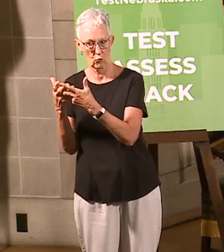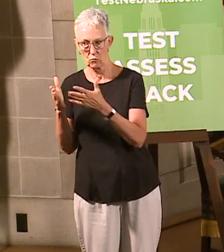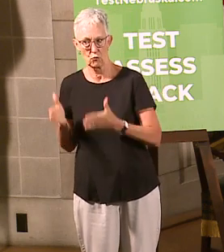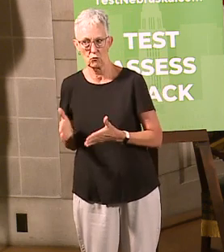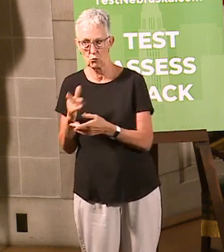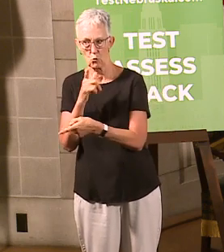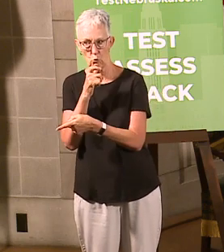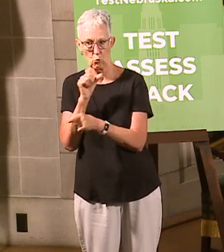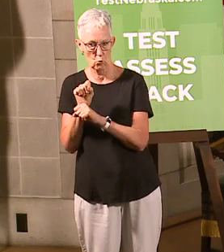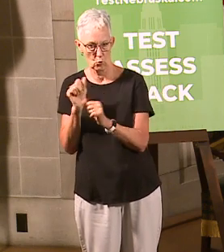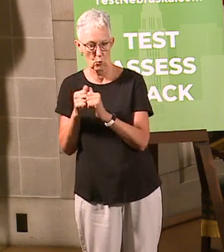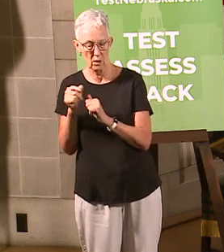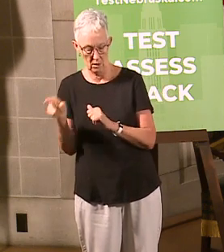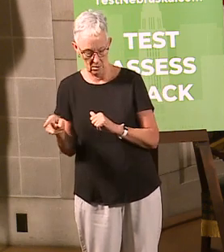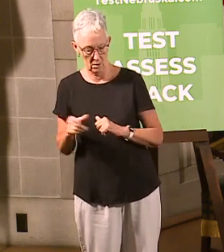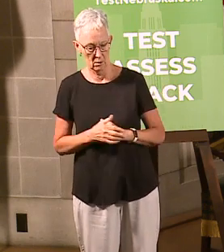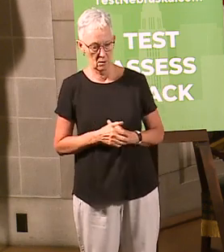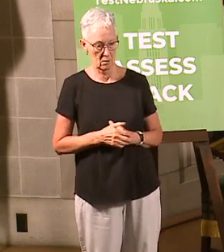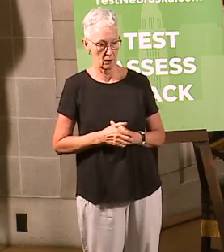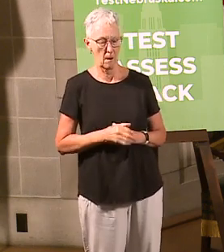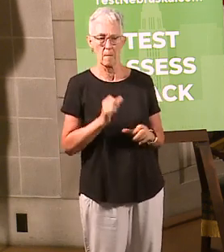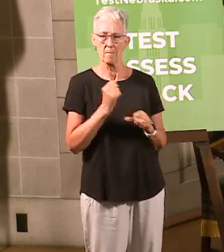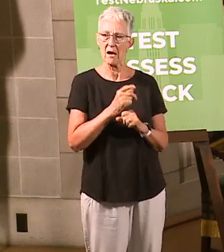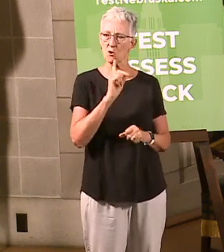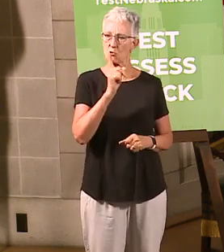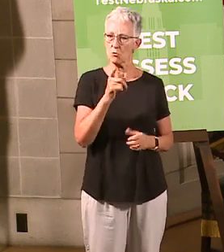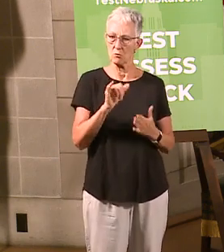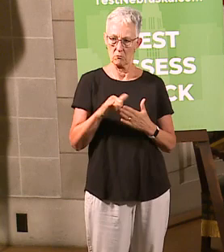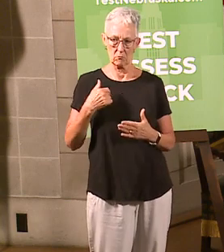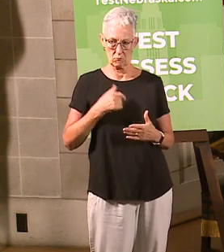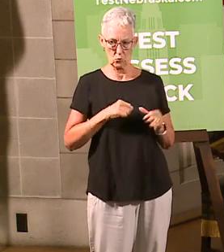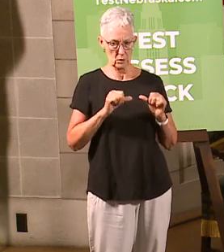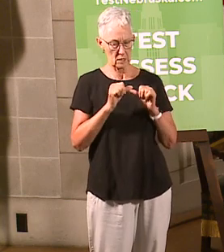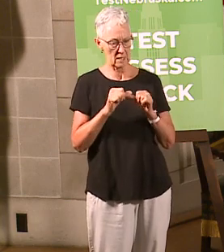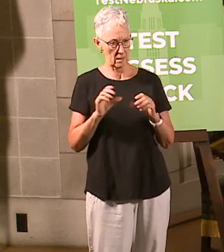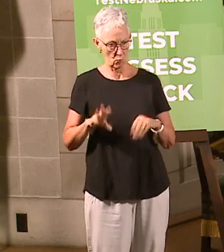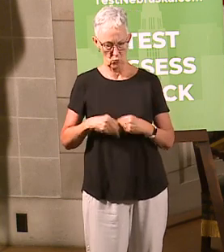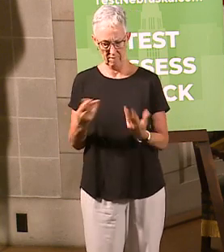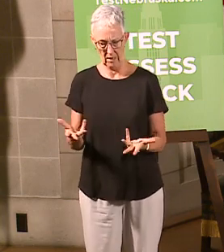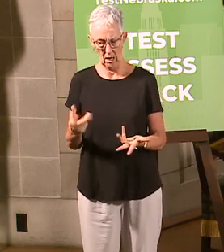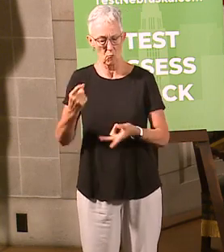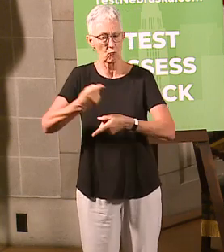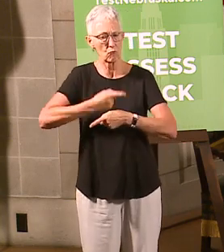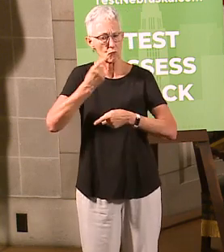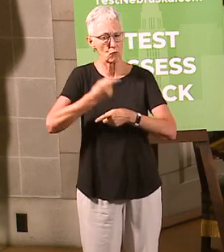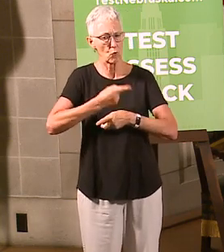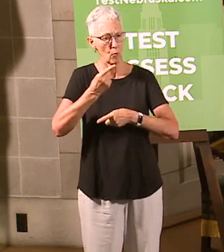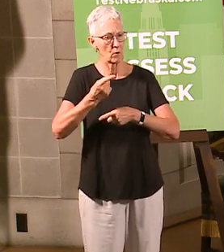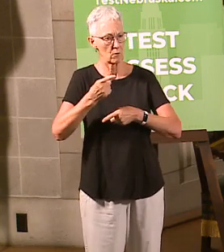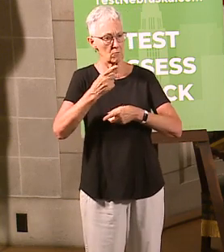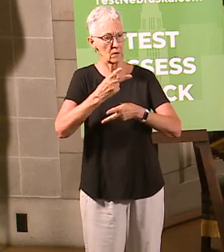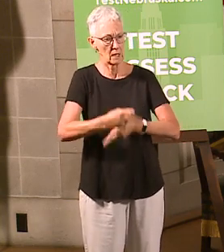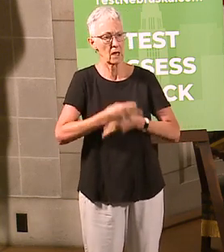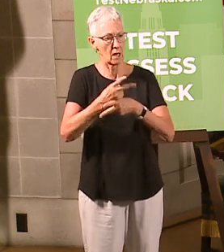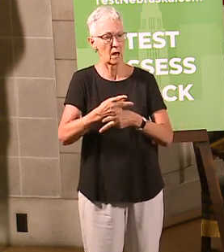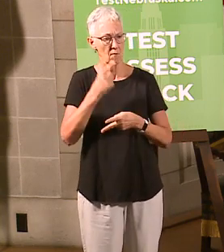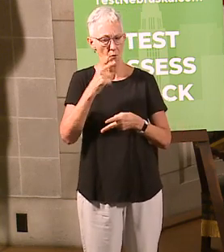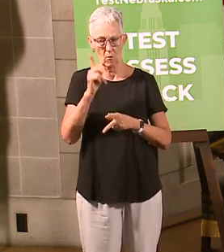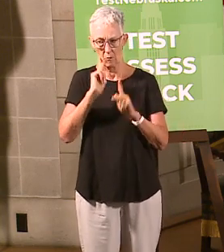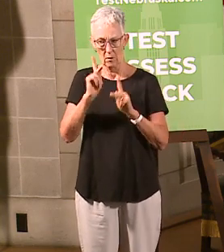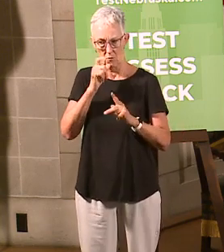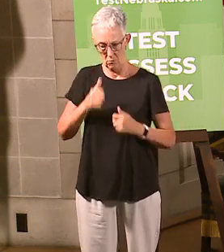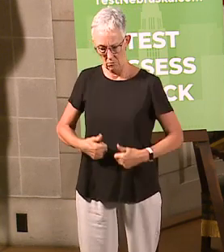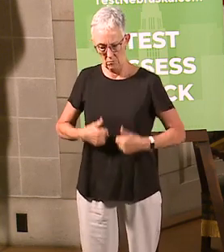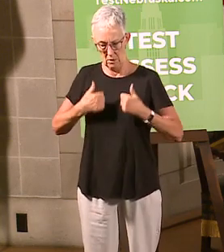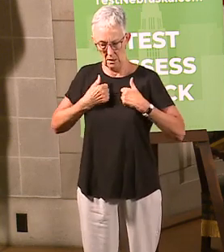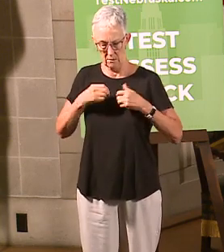so that we can make sure to continue to provide some appropriate care for residents in their communities as they